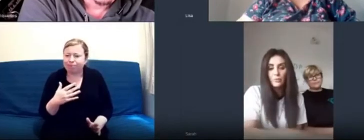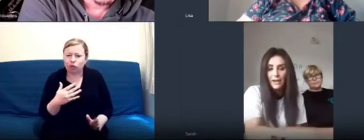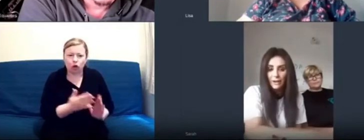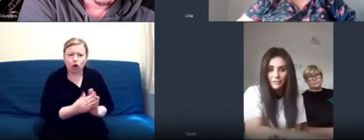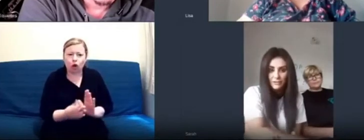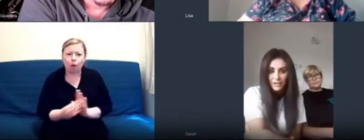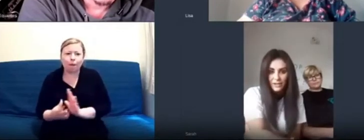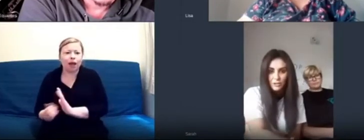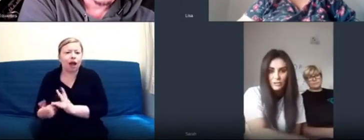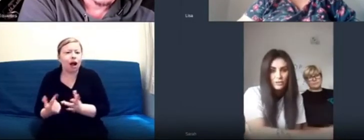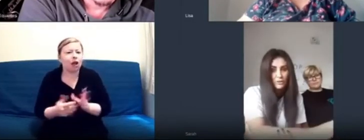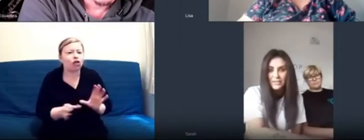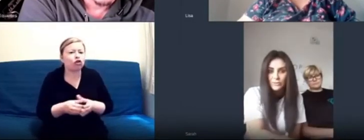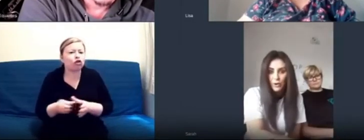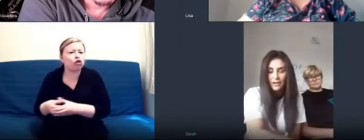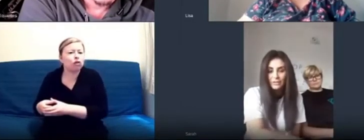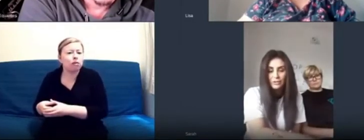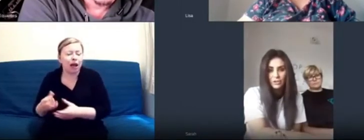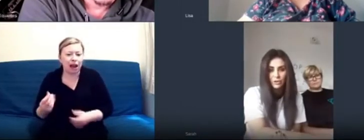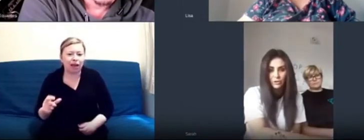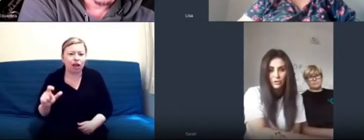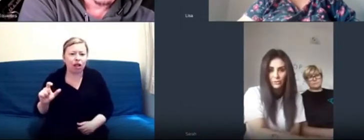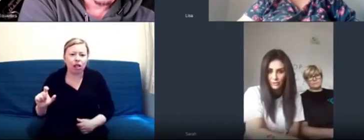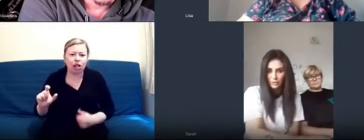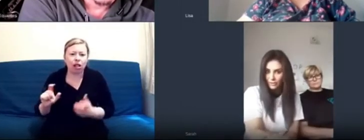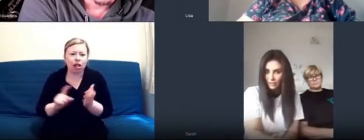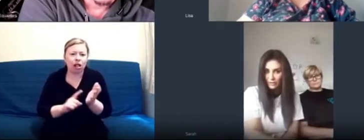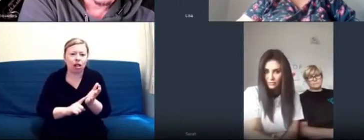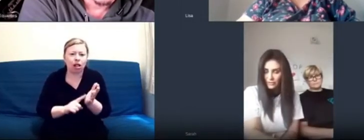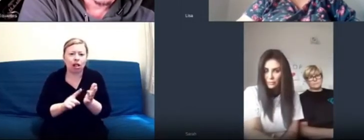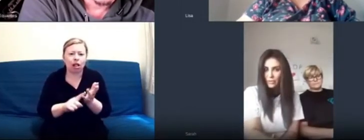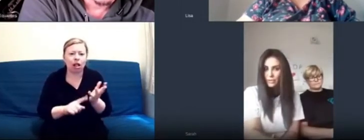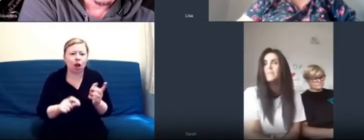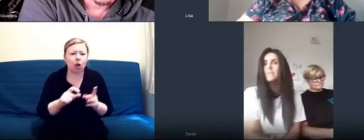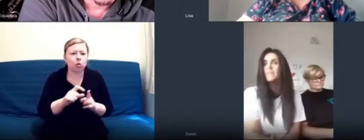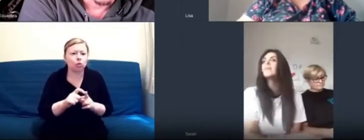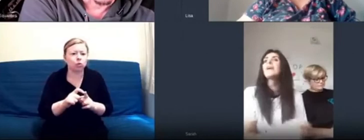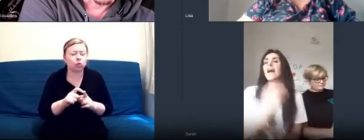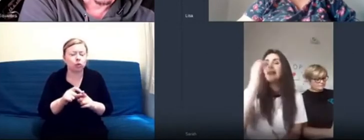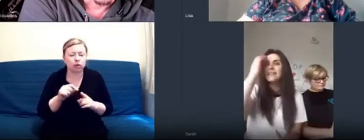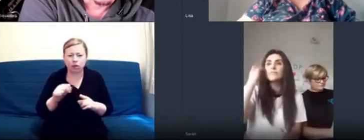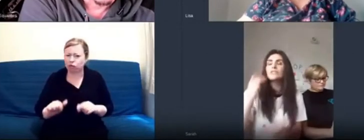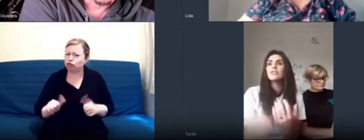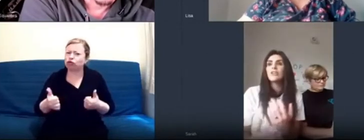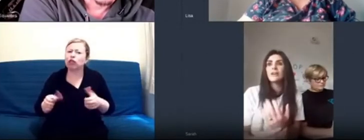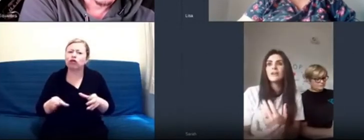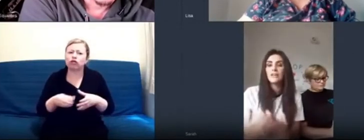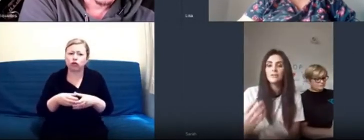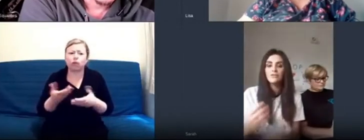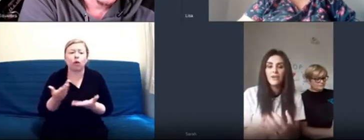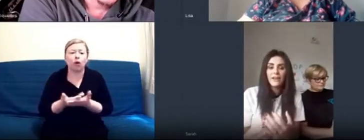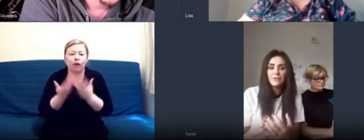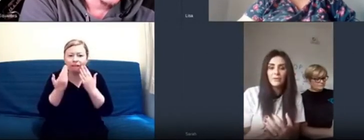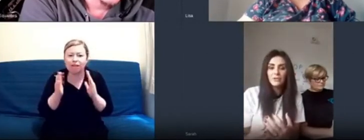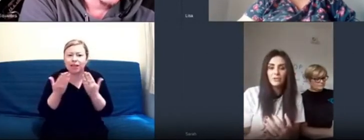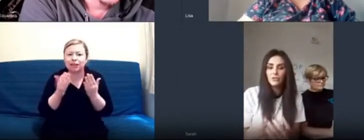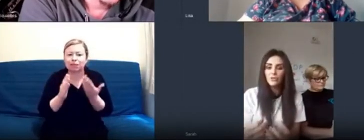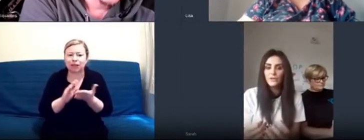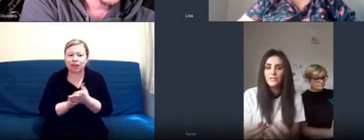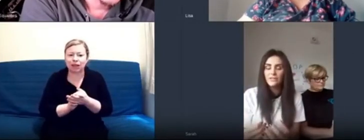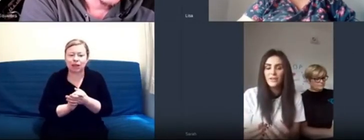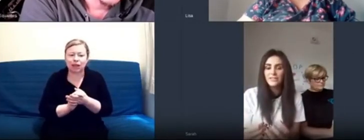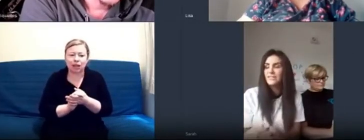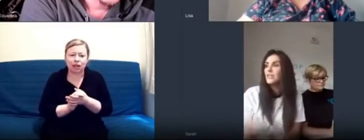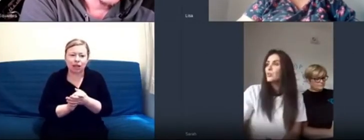group. And we have the Cloud, which do amazing work. And I'm sure you're all familiar with the Cloud on Facebook. Mm-hmm. And I didn't want to create a cloud environment